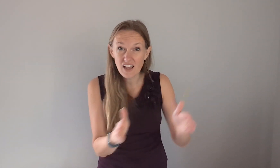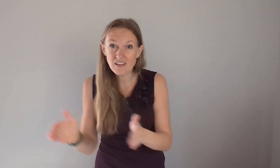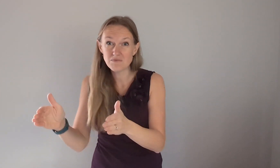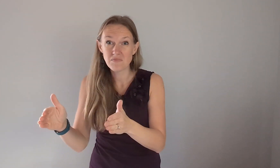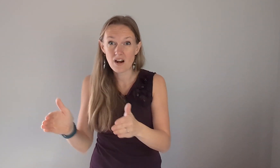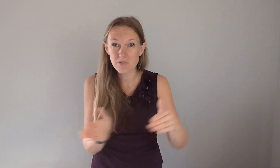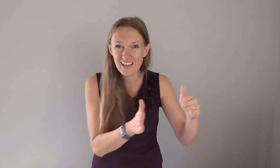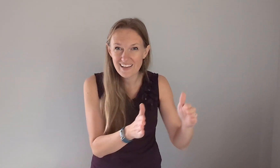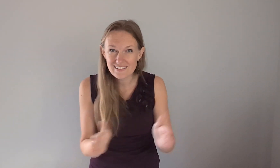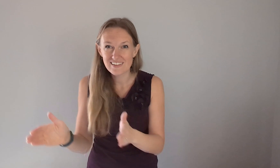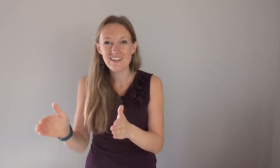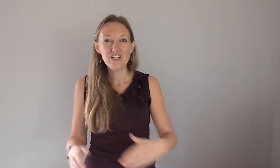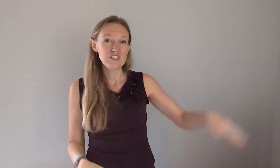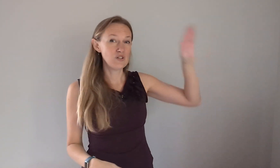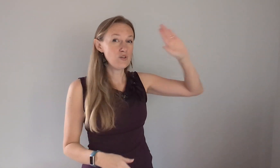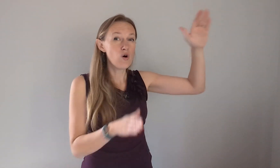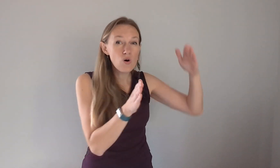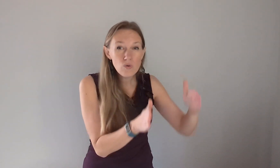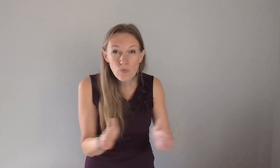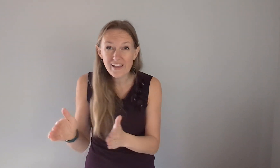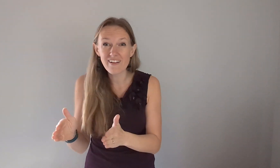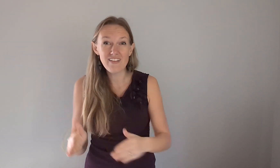okay? Our plan. So your will,